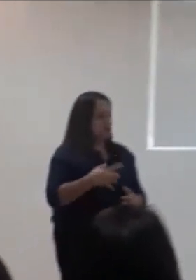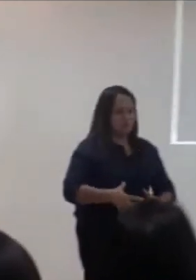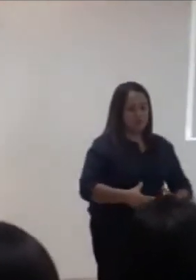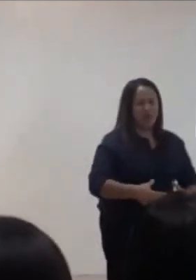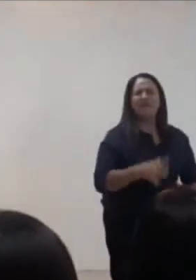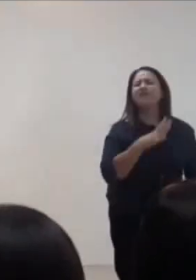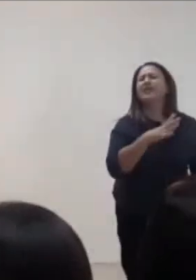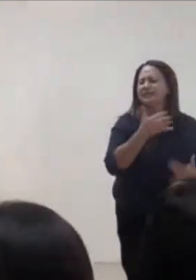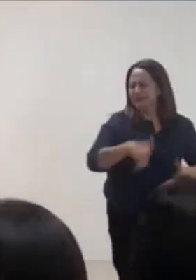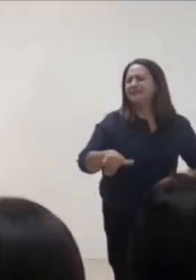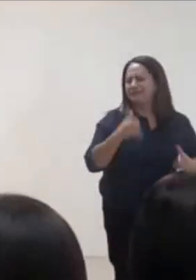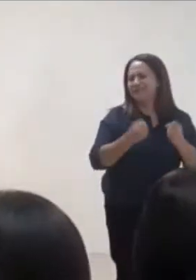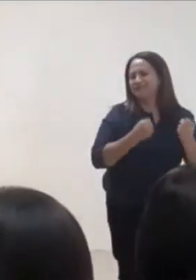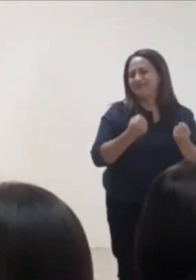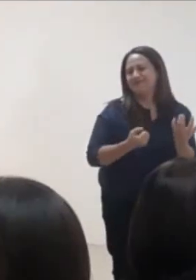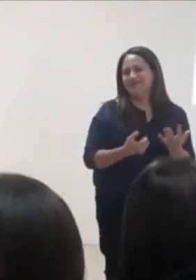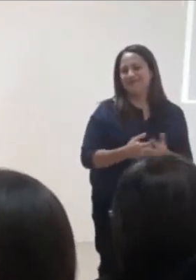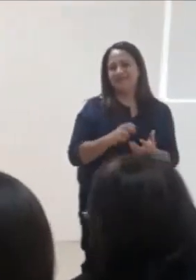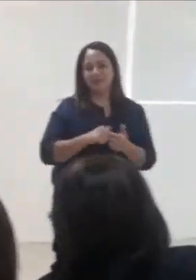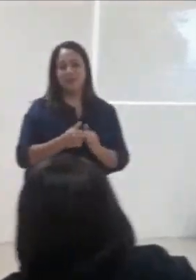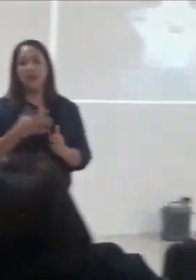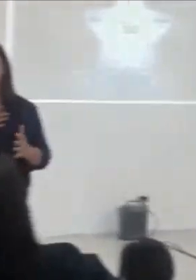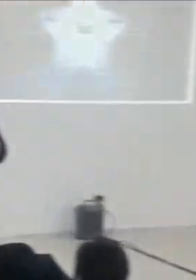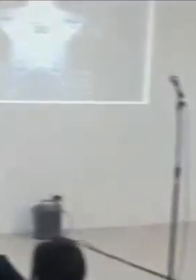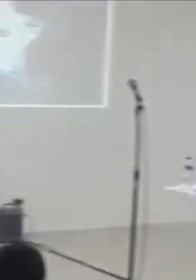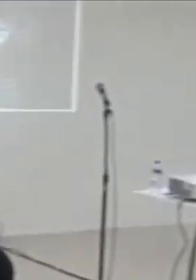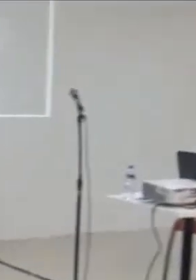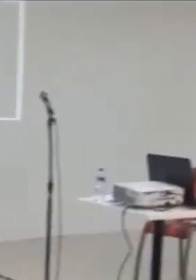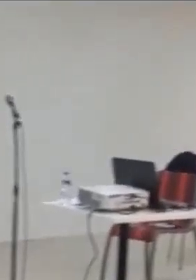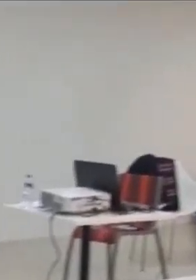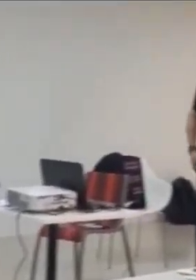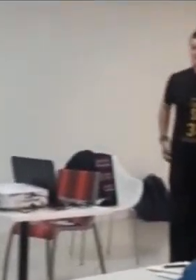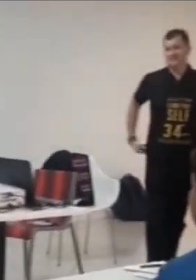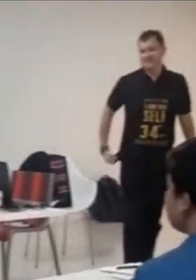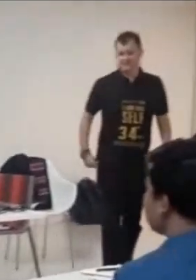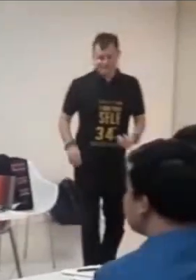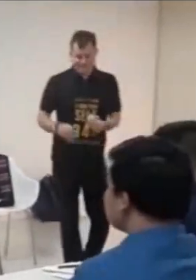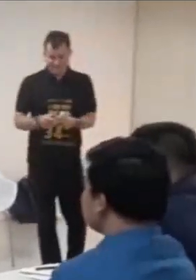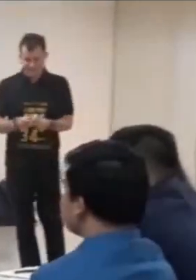it's okay, problem. That's my body is like this.